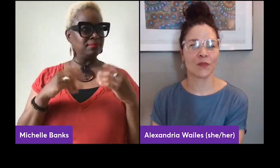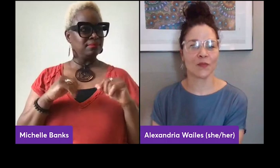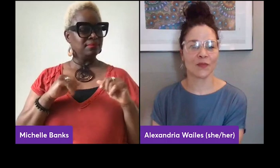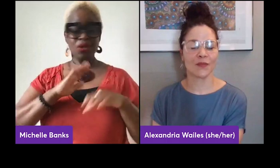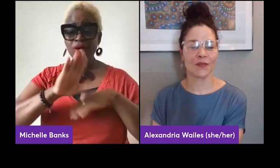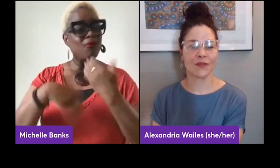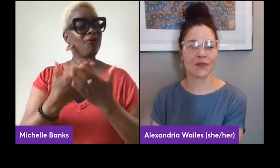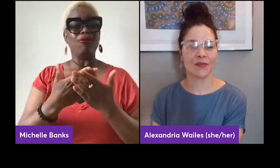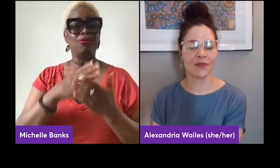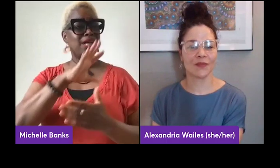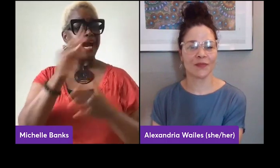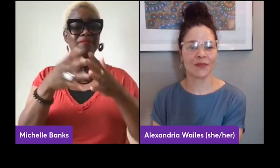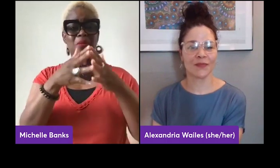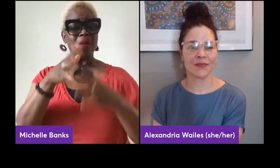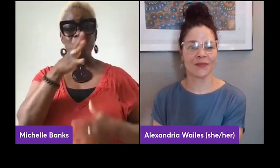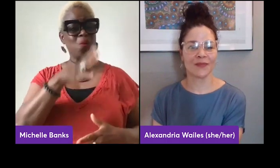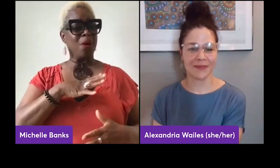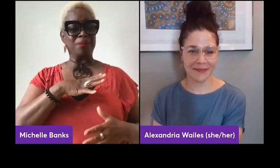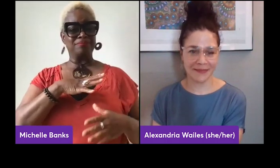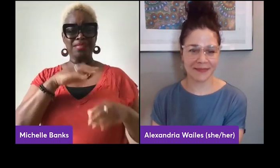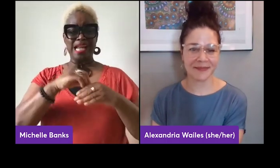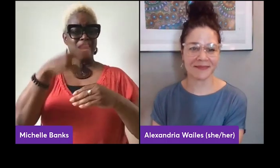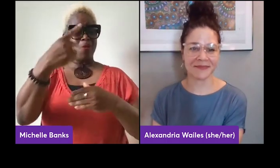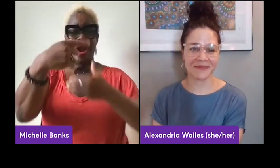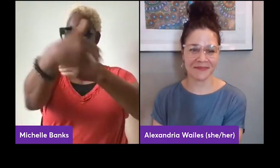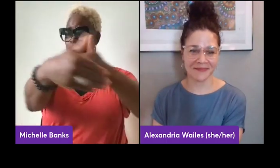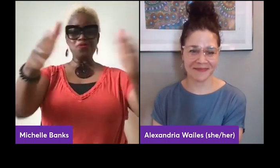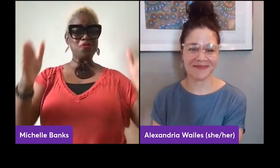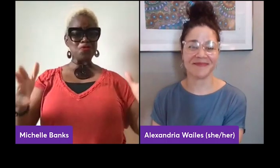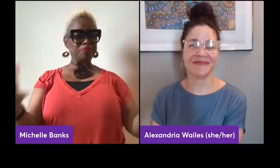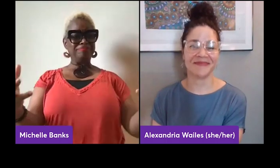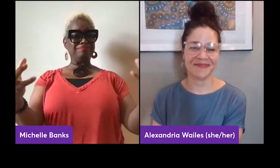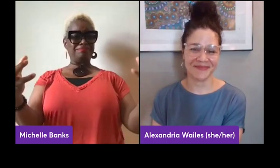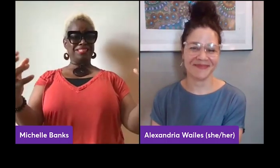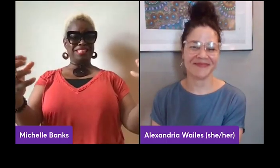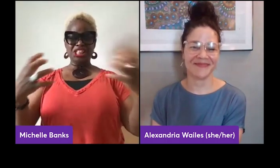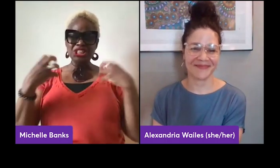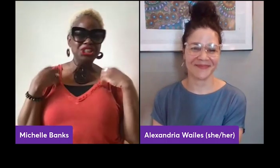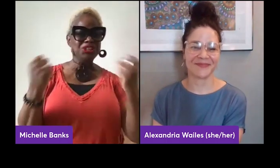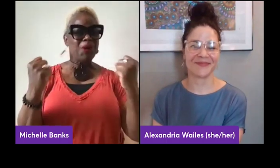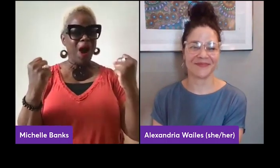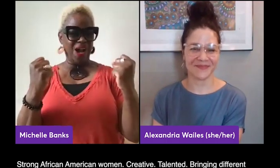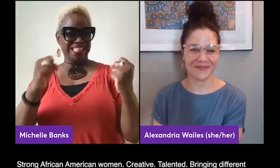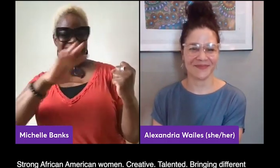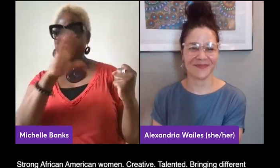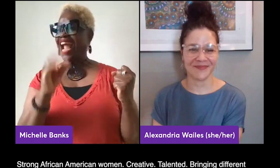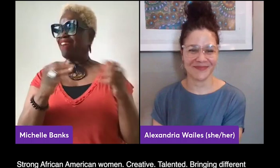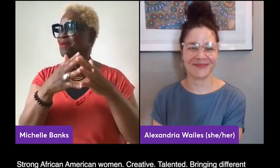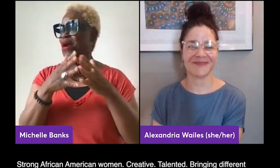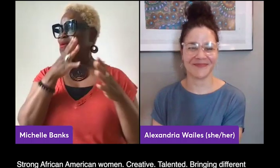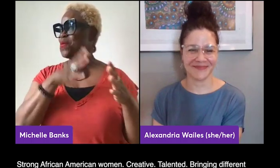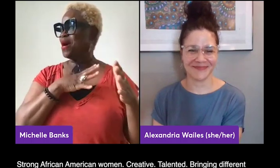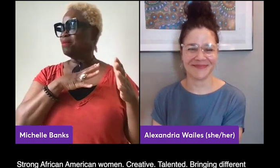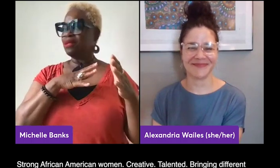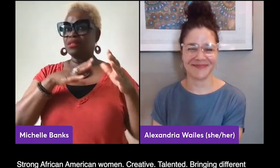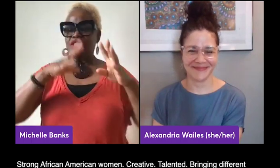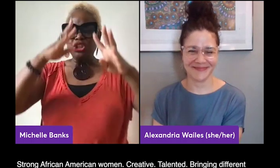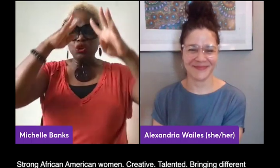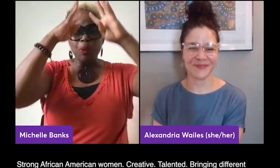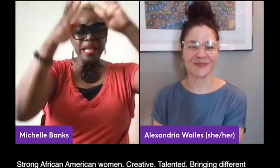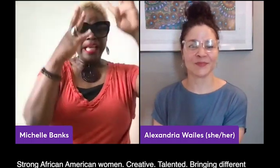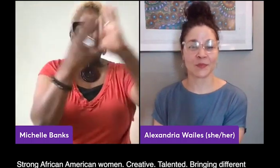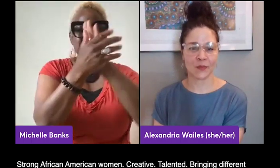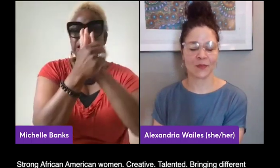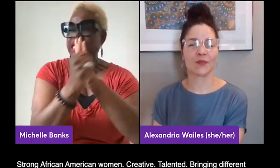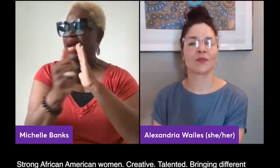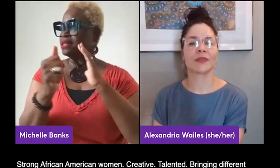And inspiring to be with all African-American women in one room. Strong African-American women,